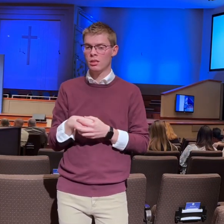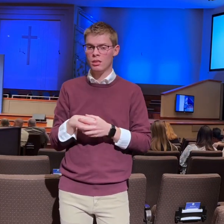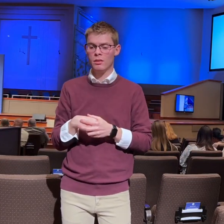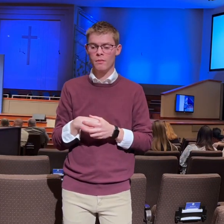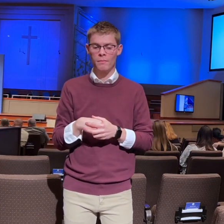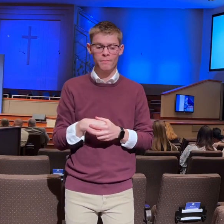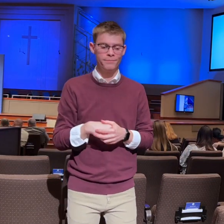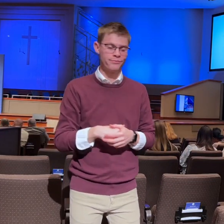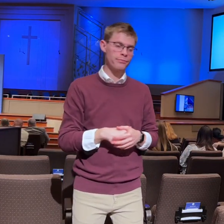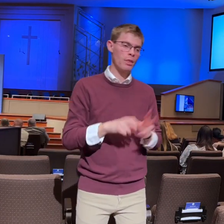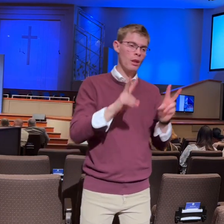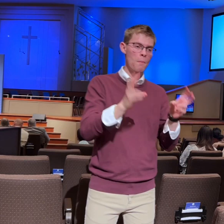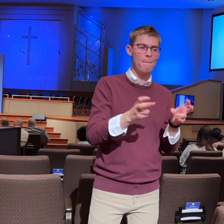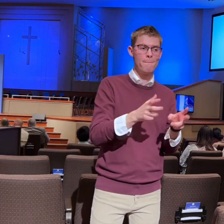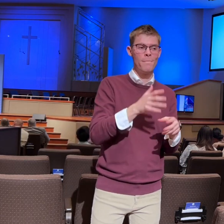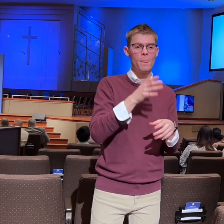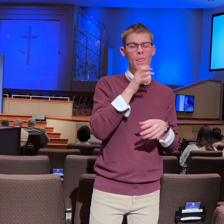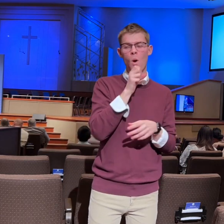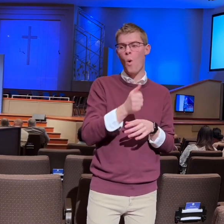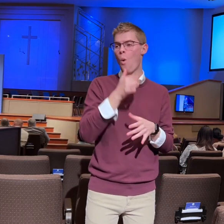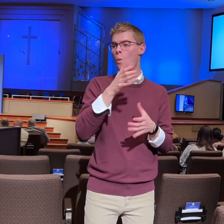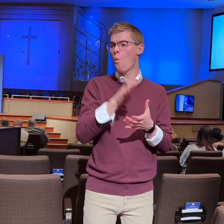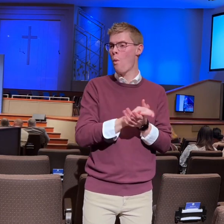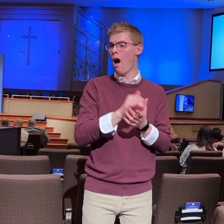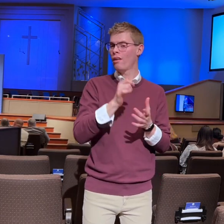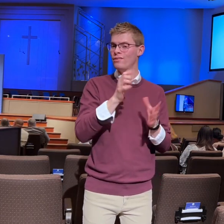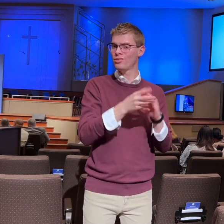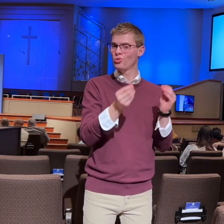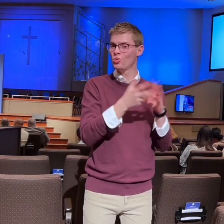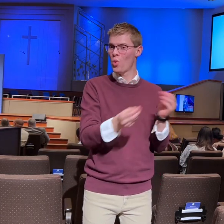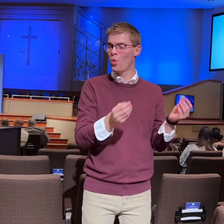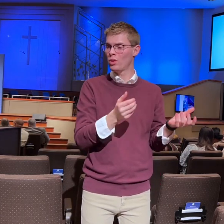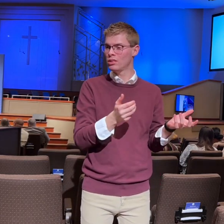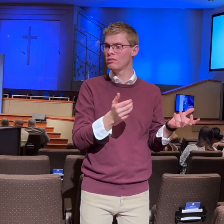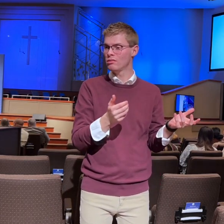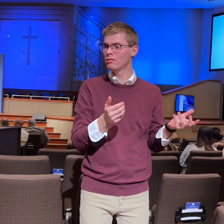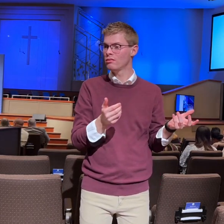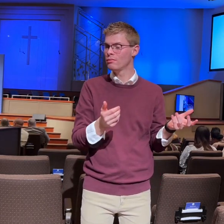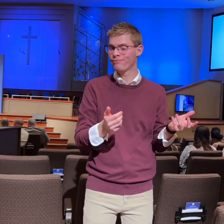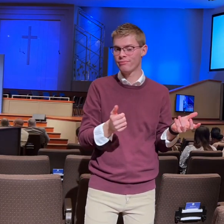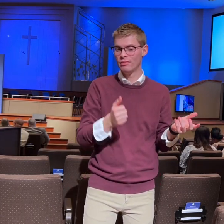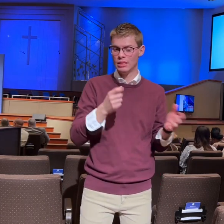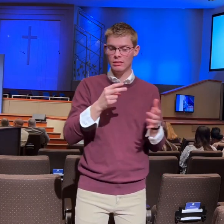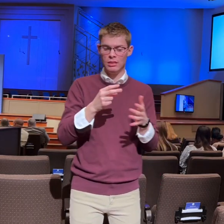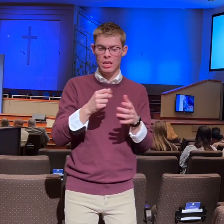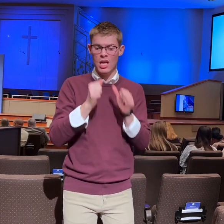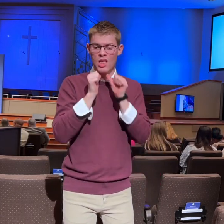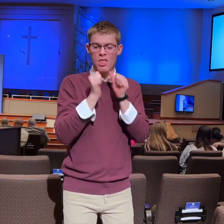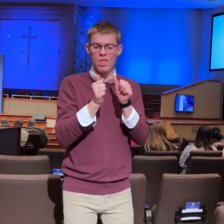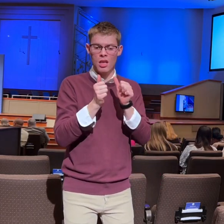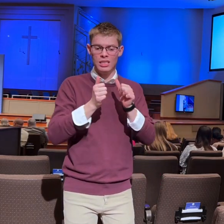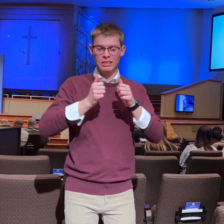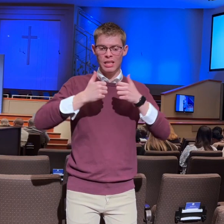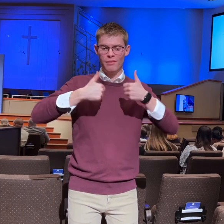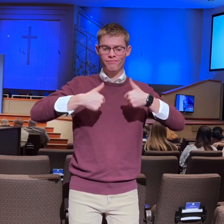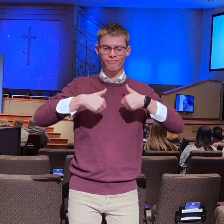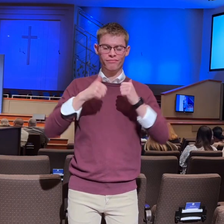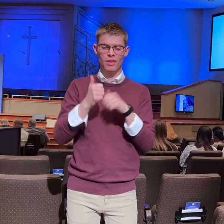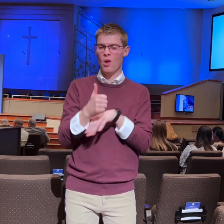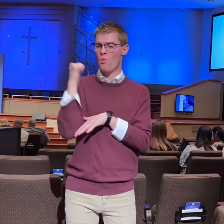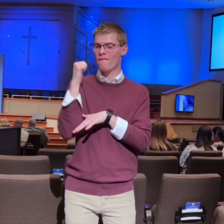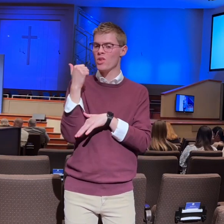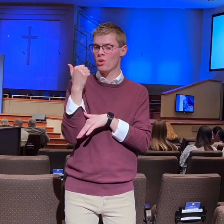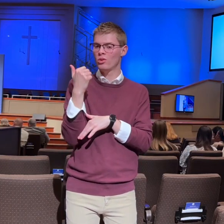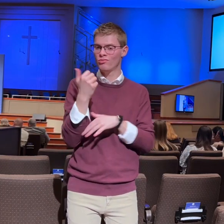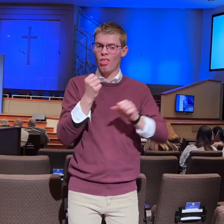Profane in old wives' tables and exercise thyself rather unto godliness. So refuse means to shun. Have you learned in your life how to shun